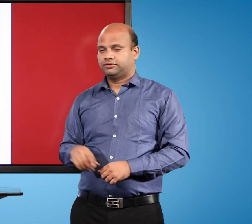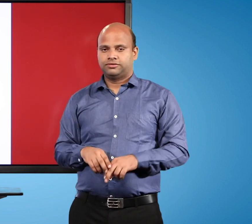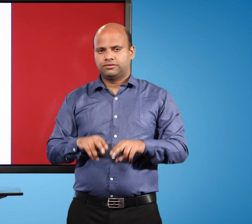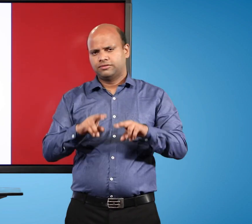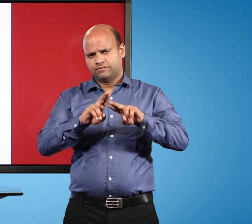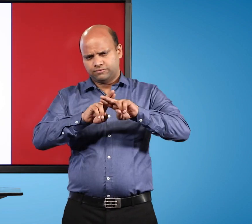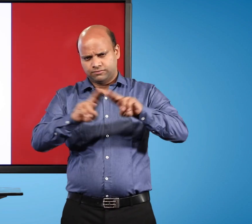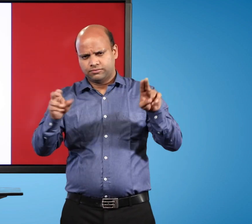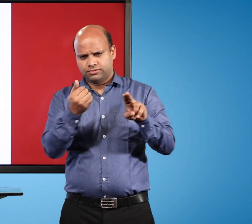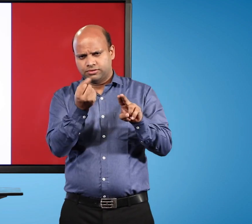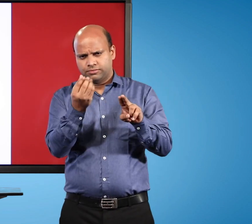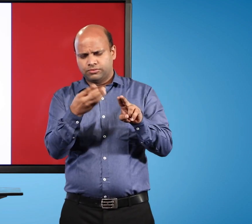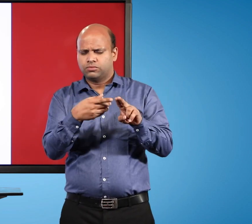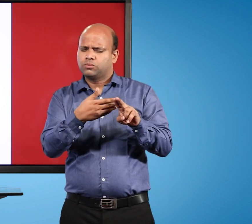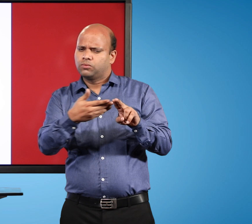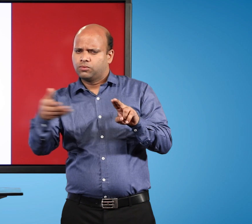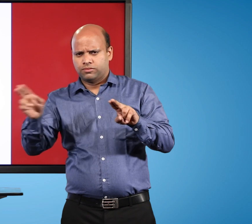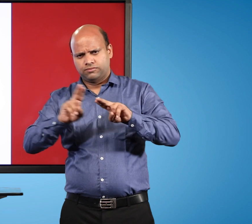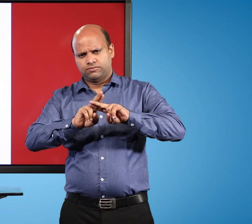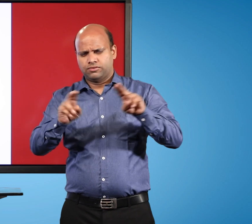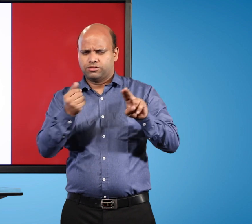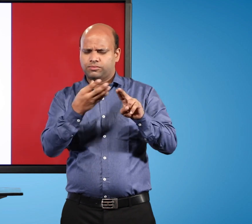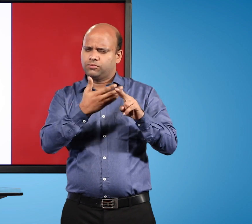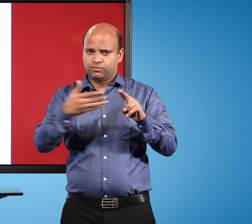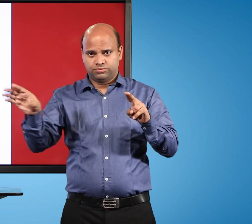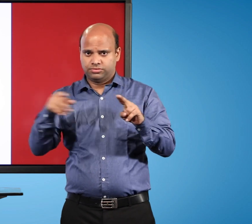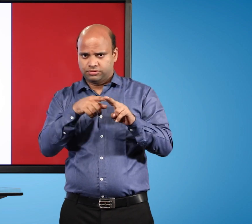Are all whole numbers also natural numbers?